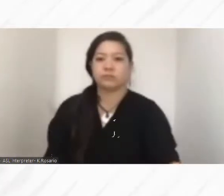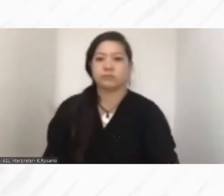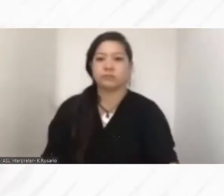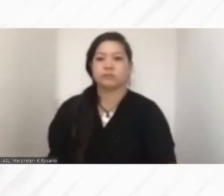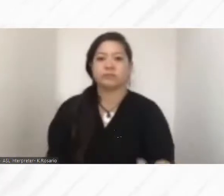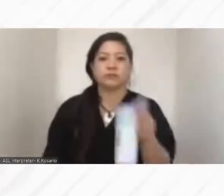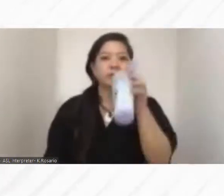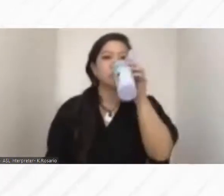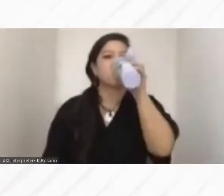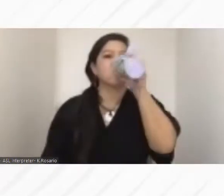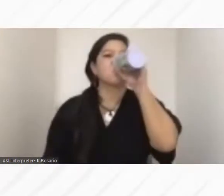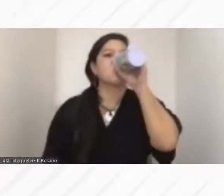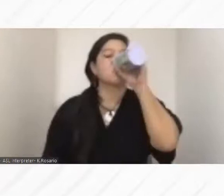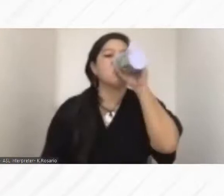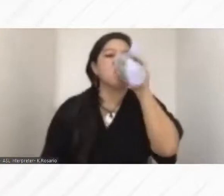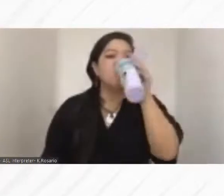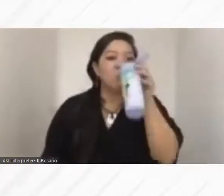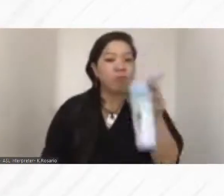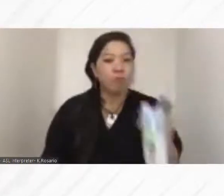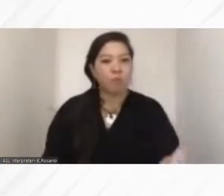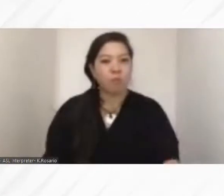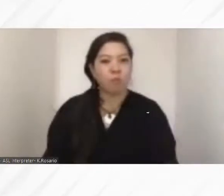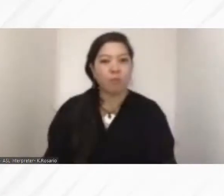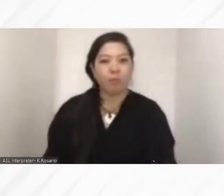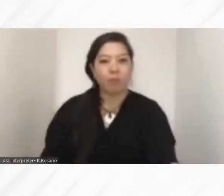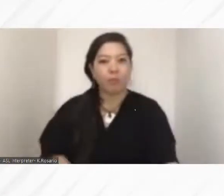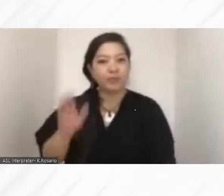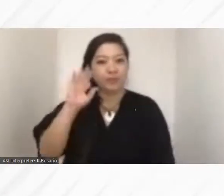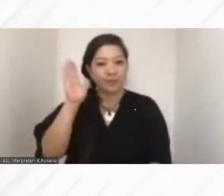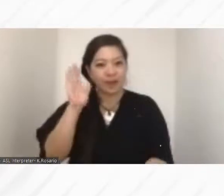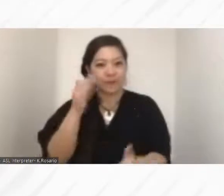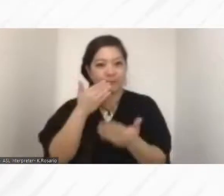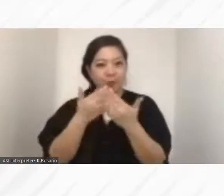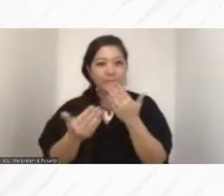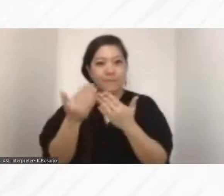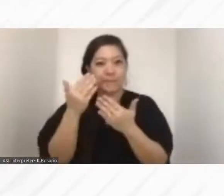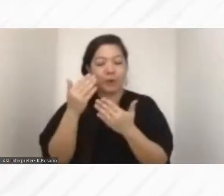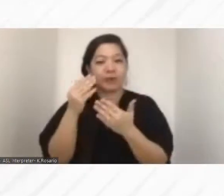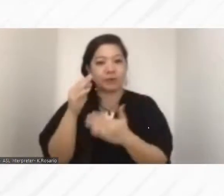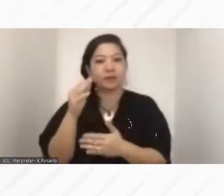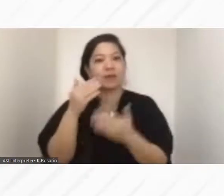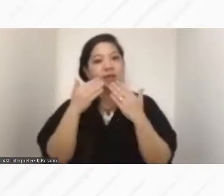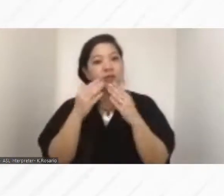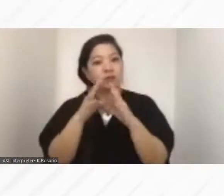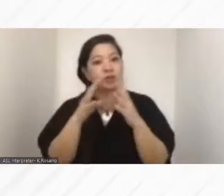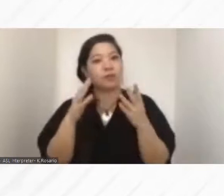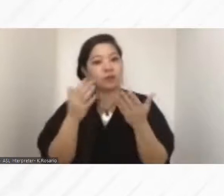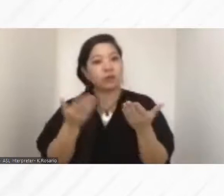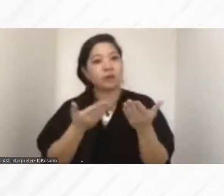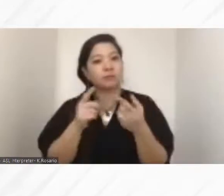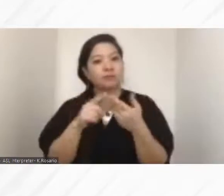Hi, good morning. Thank you, Crystal, for the opportunity. Thank you, Governor. Welcome to